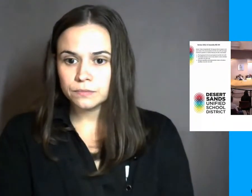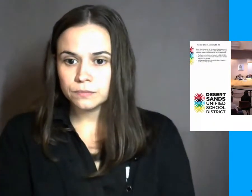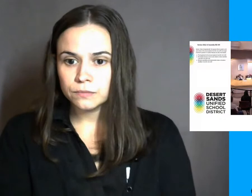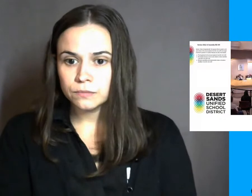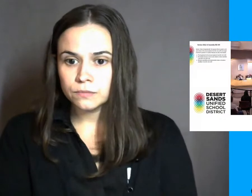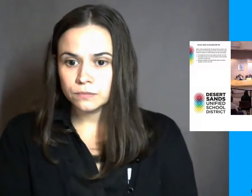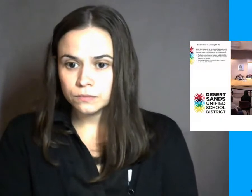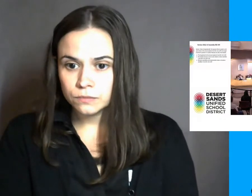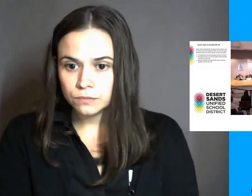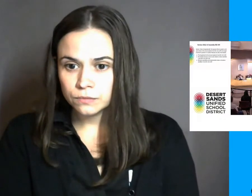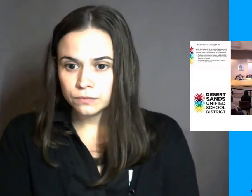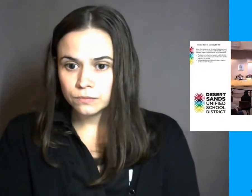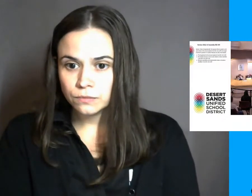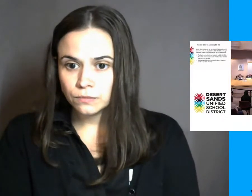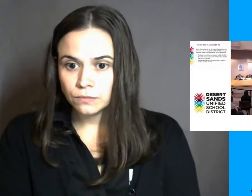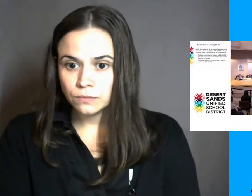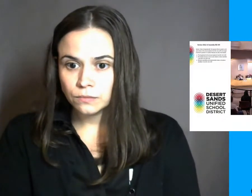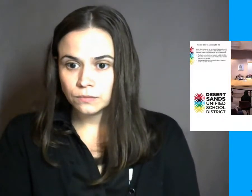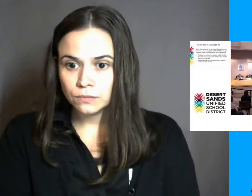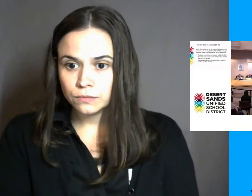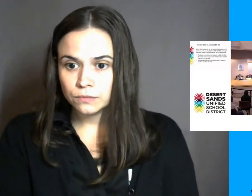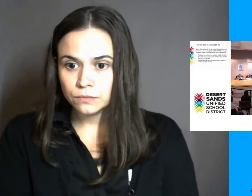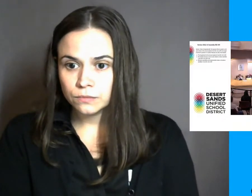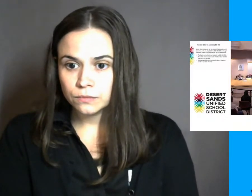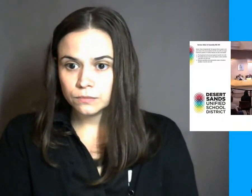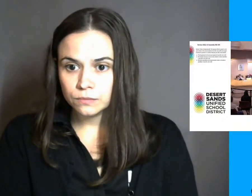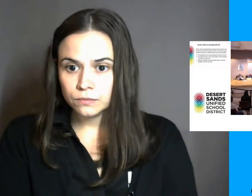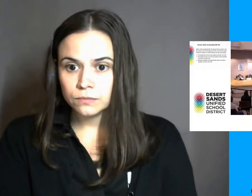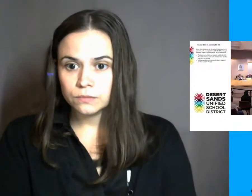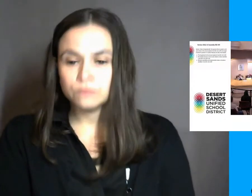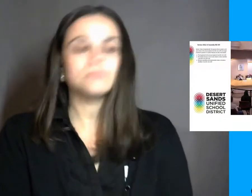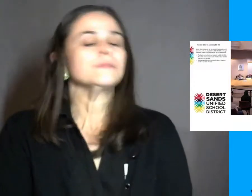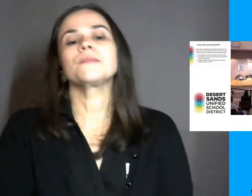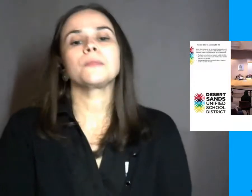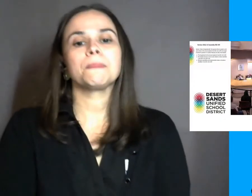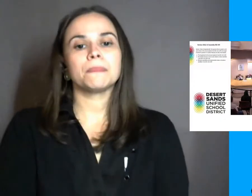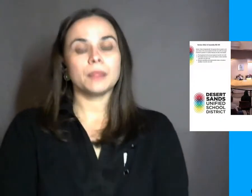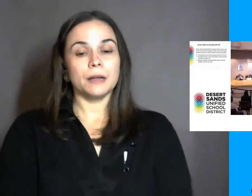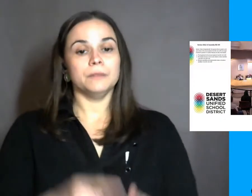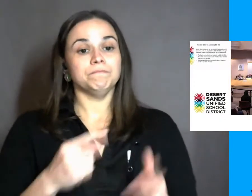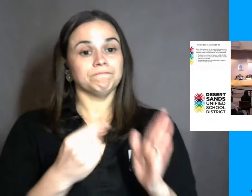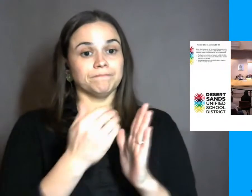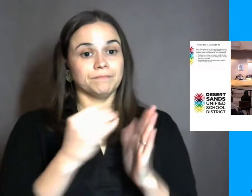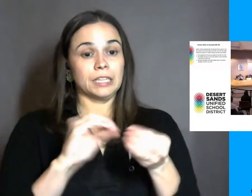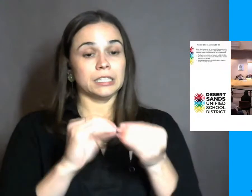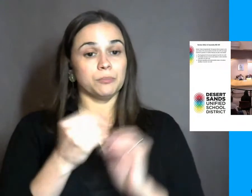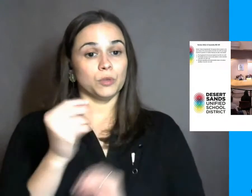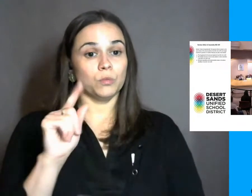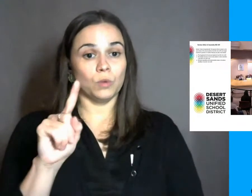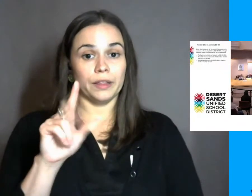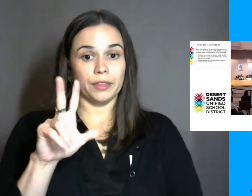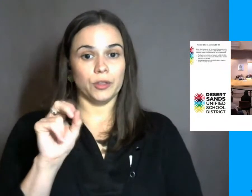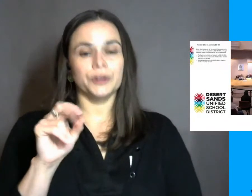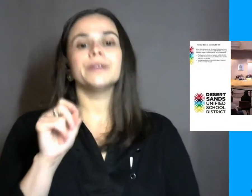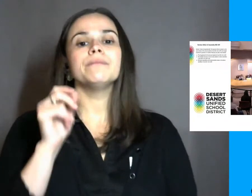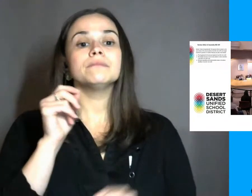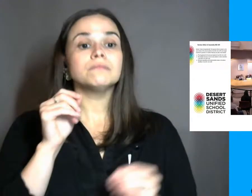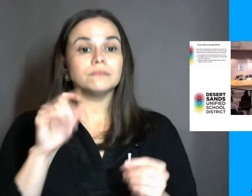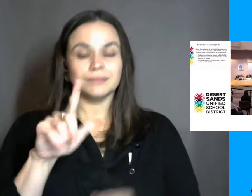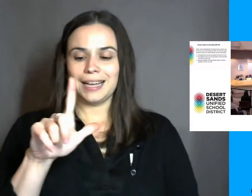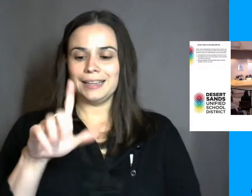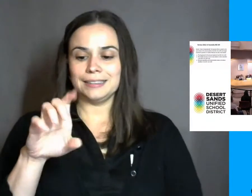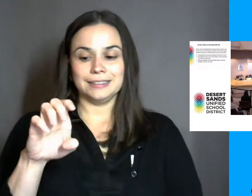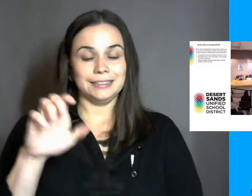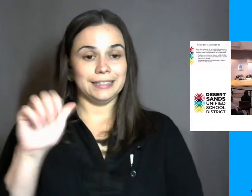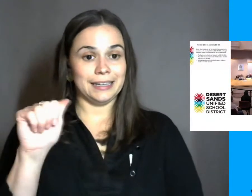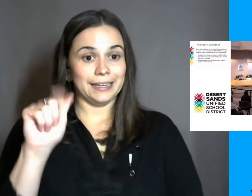Section 124E of Assembly Bill 130 requires LEAs to present a mid-year review on the